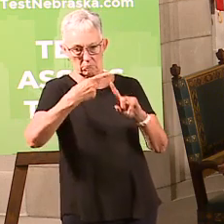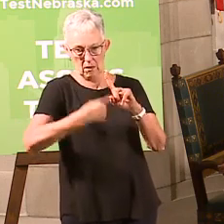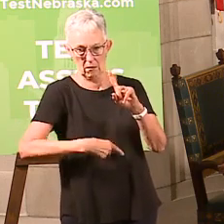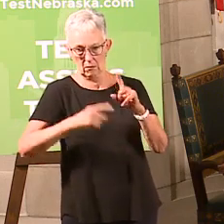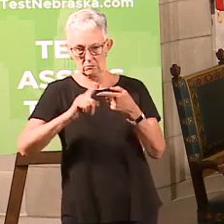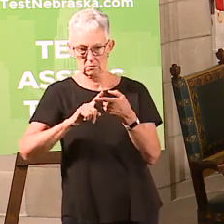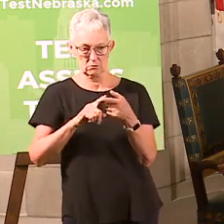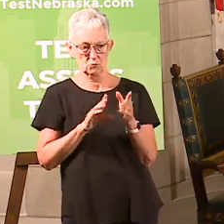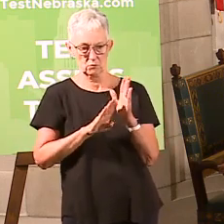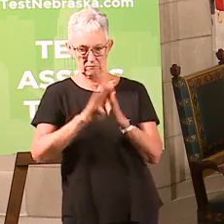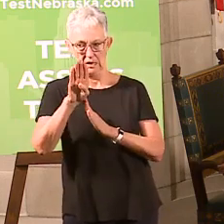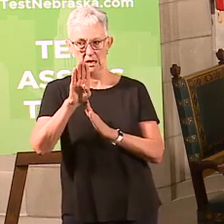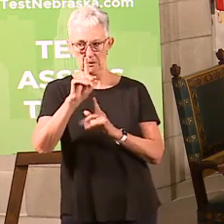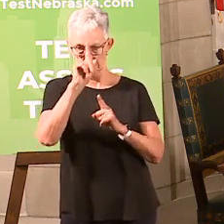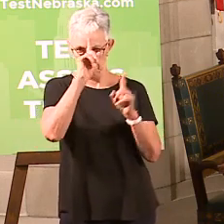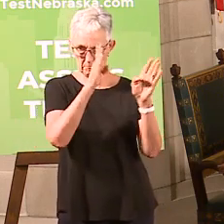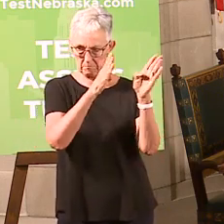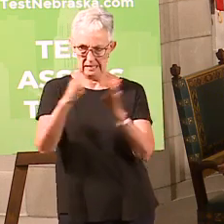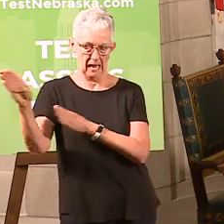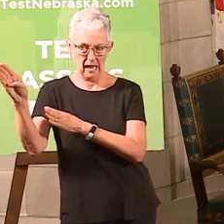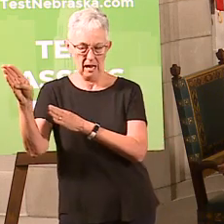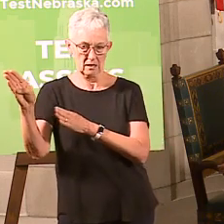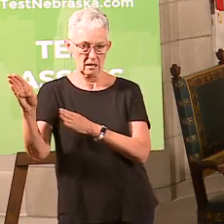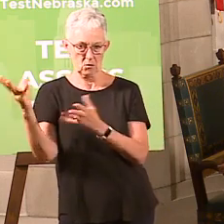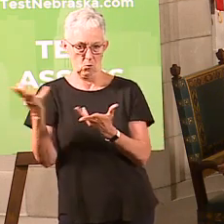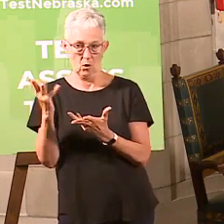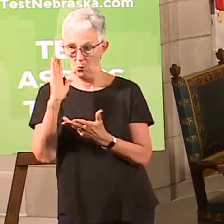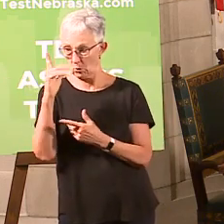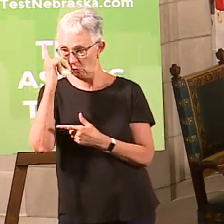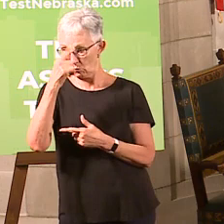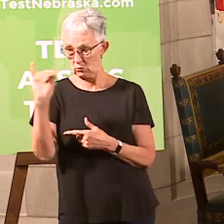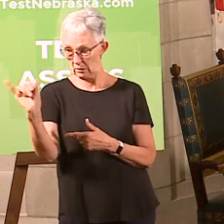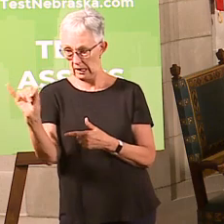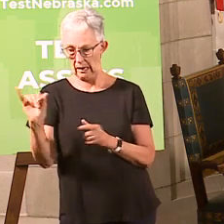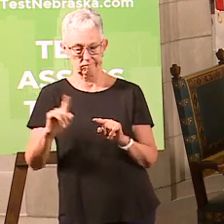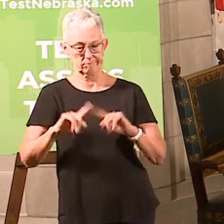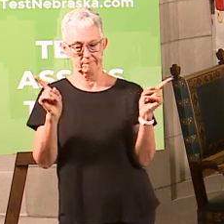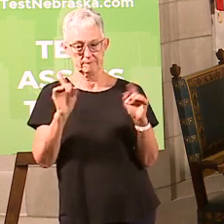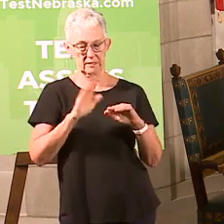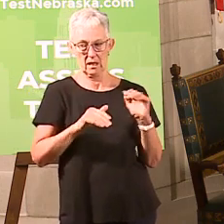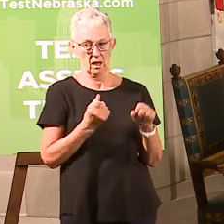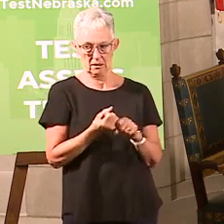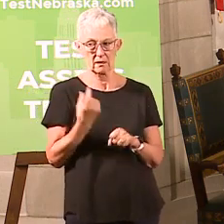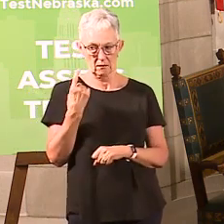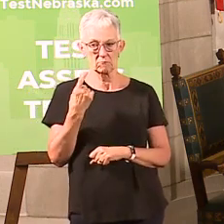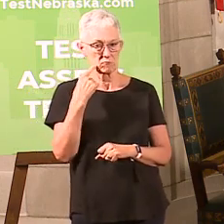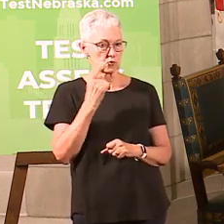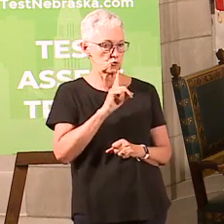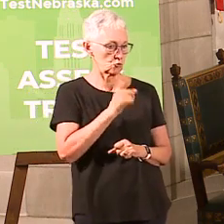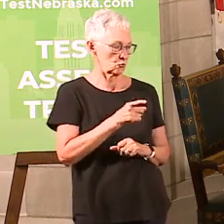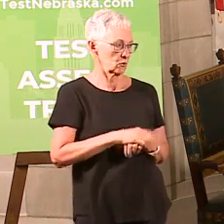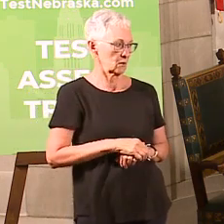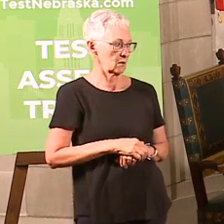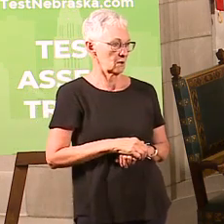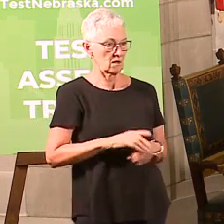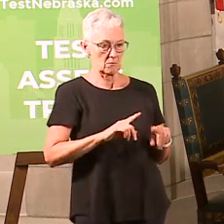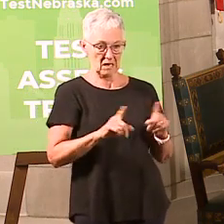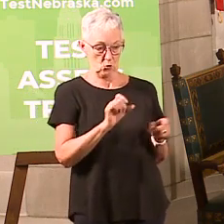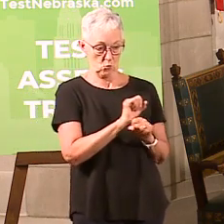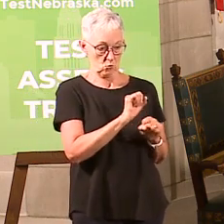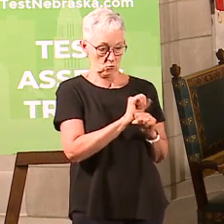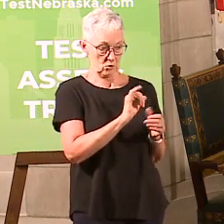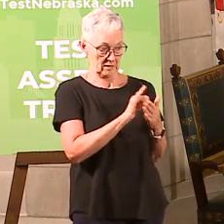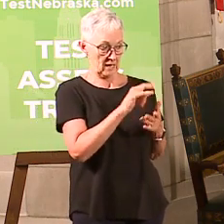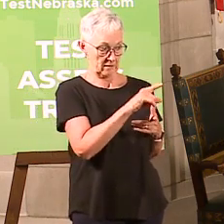final conclusion on how that's going to look. It will definitely look different than last year, and I would just tell you that the good work that's